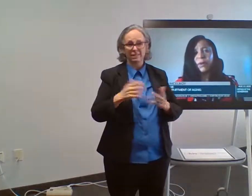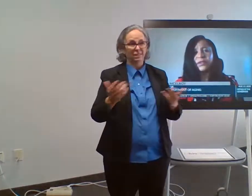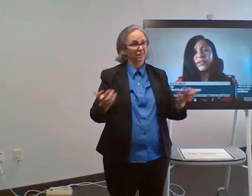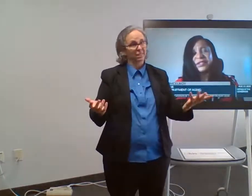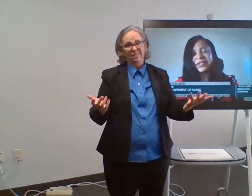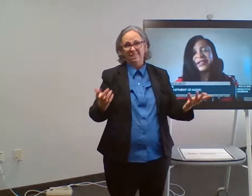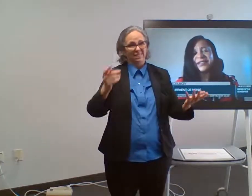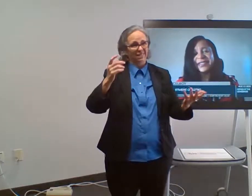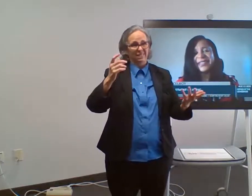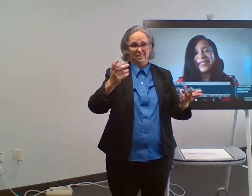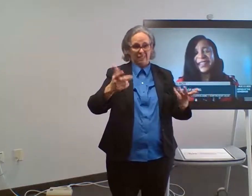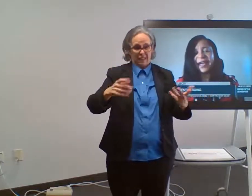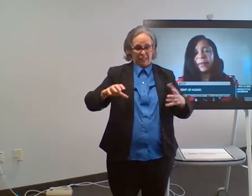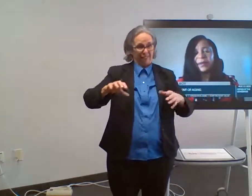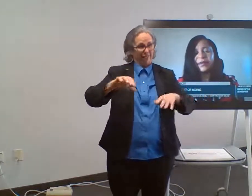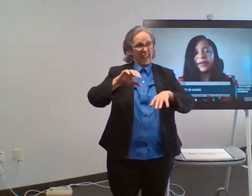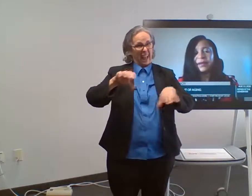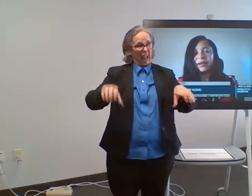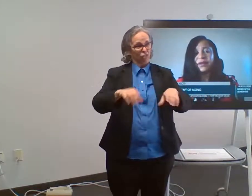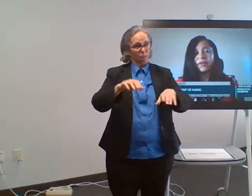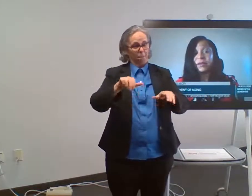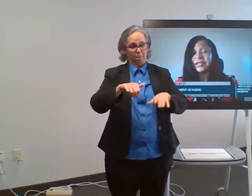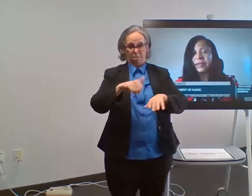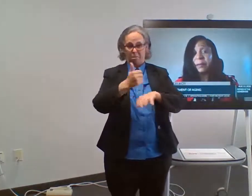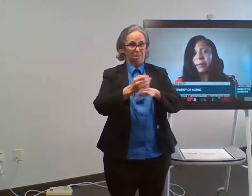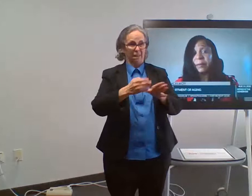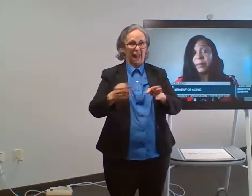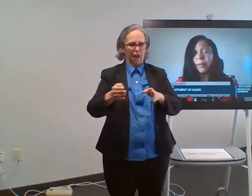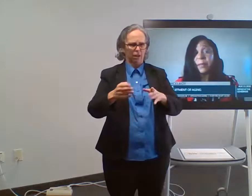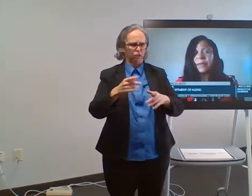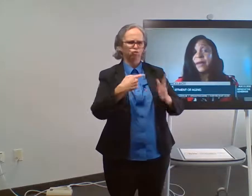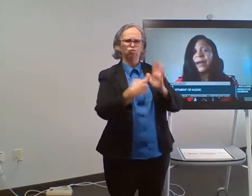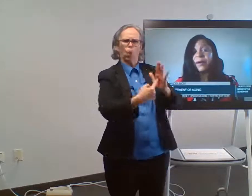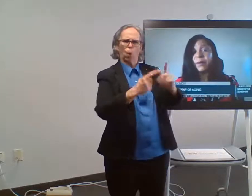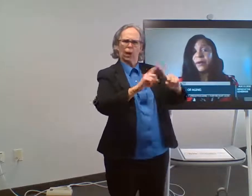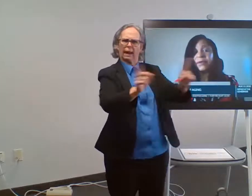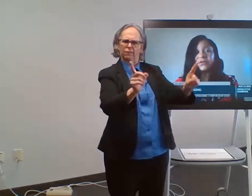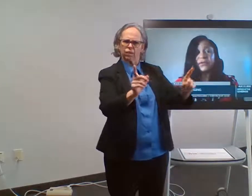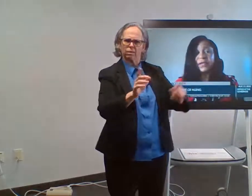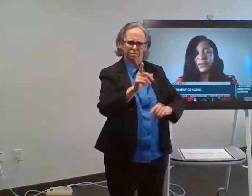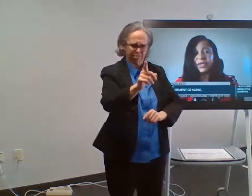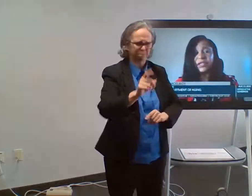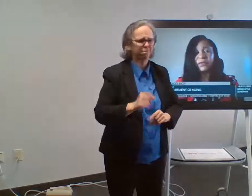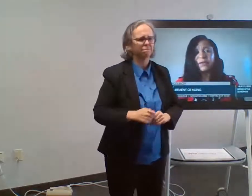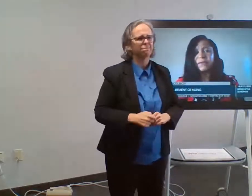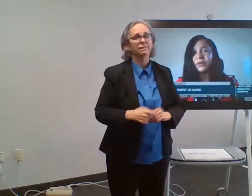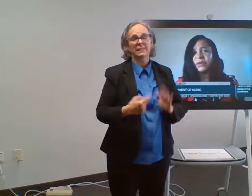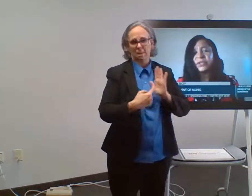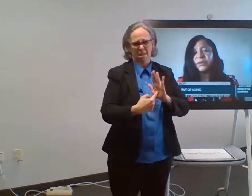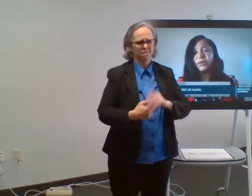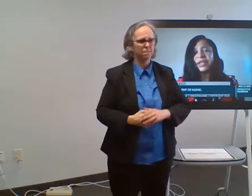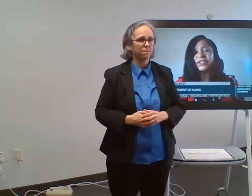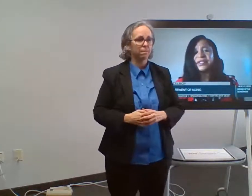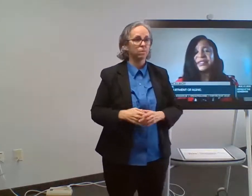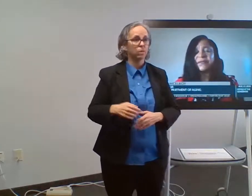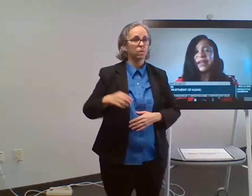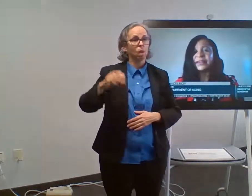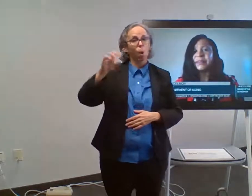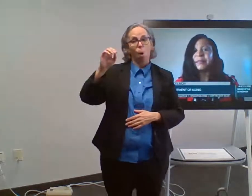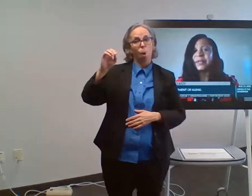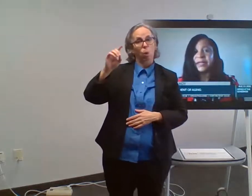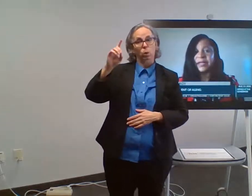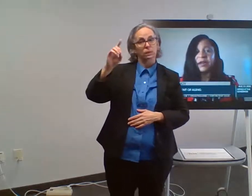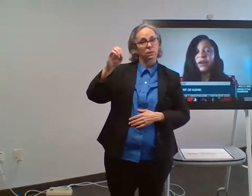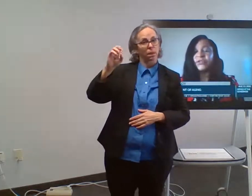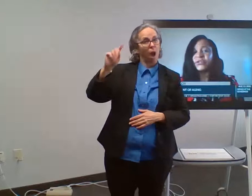so important to the changes that need to happen. For example, the Ohio Department of Transportation will be focusing on ways to